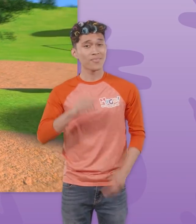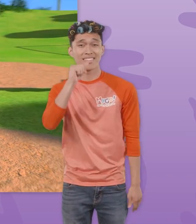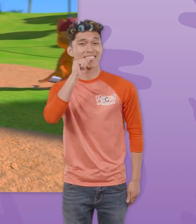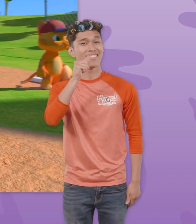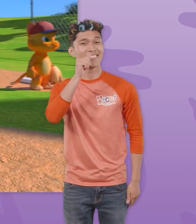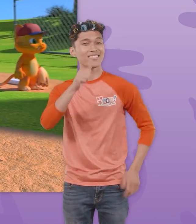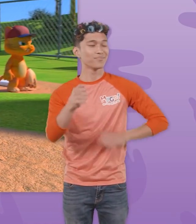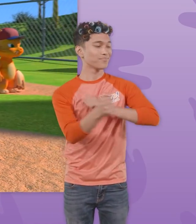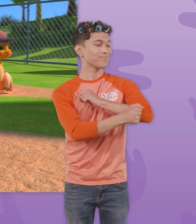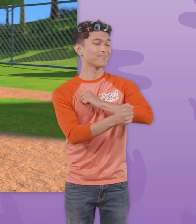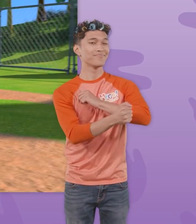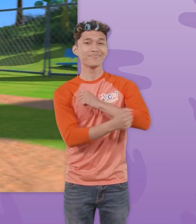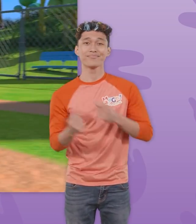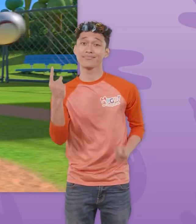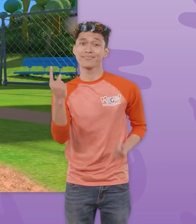If